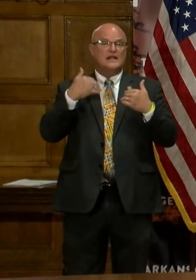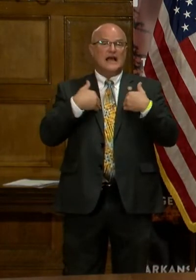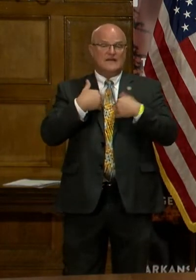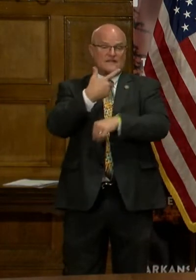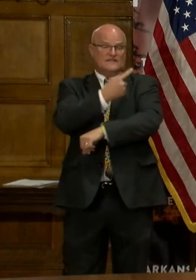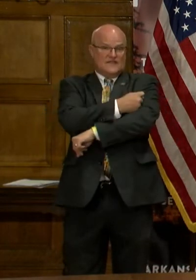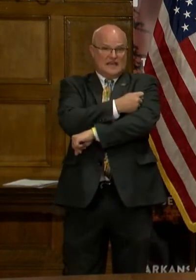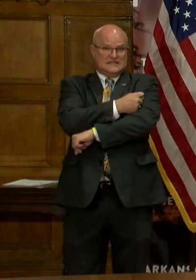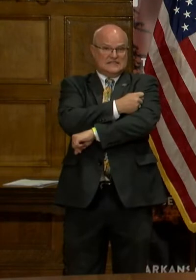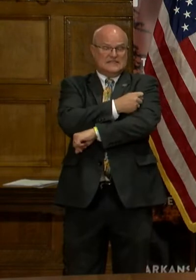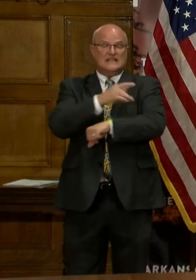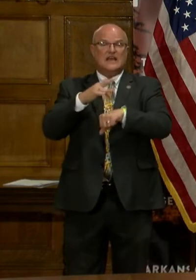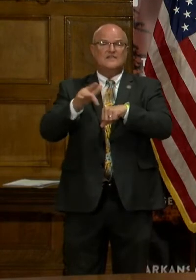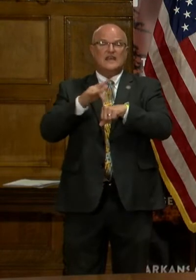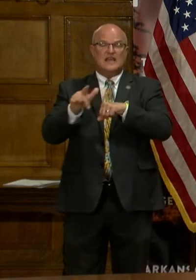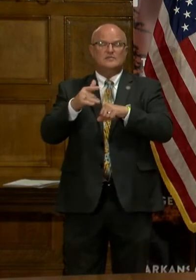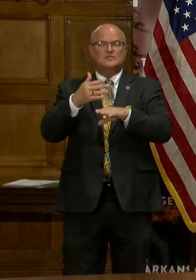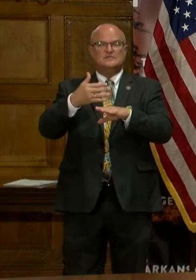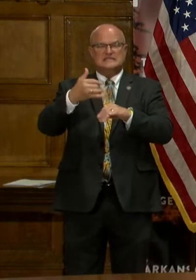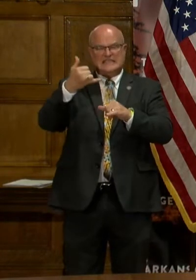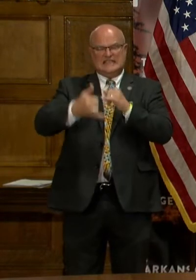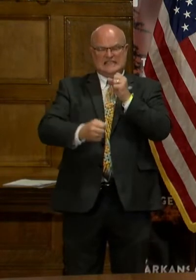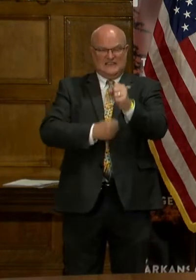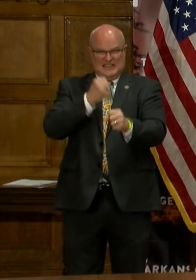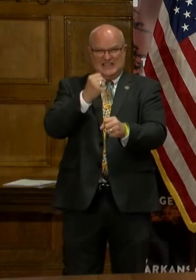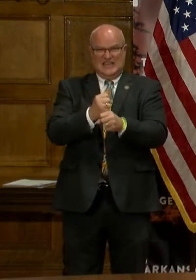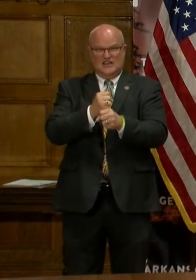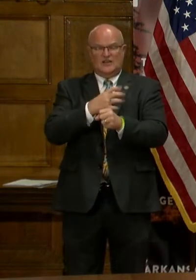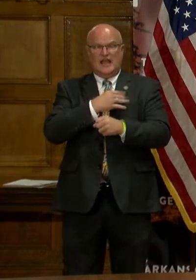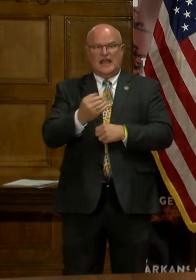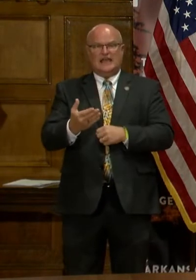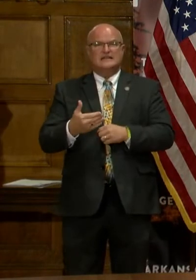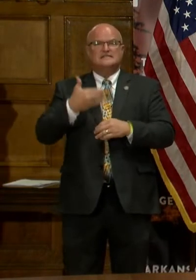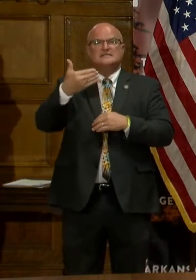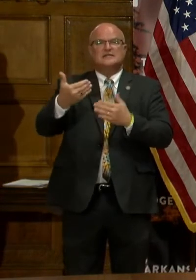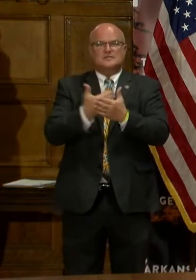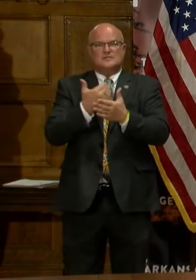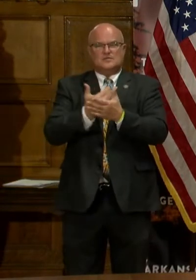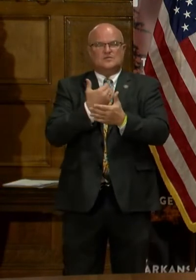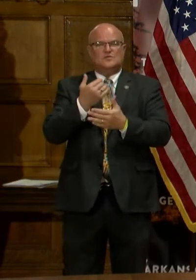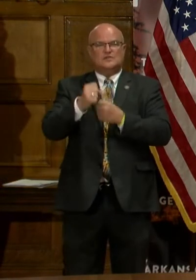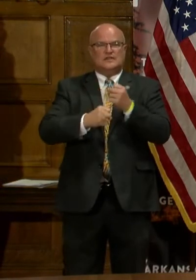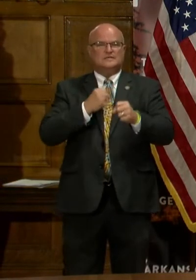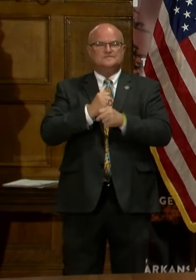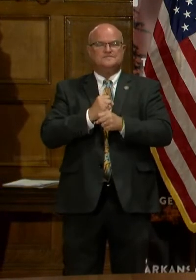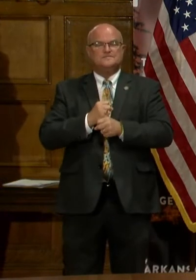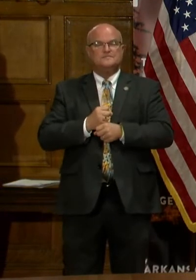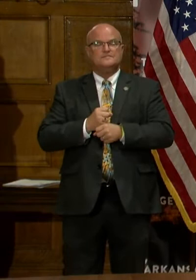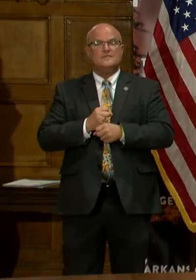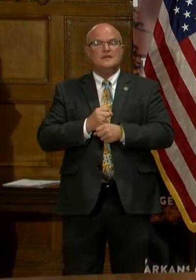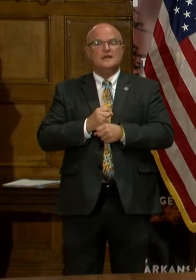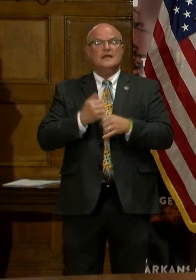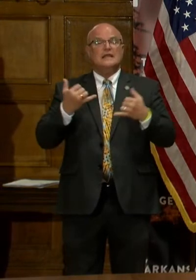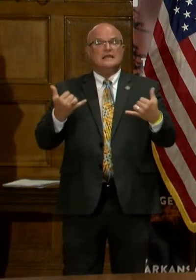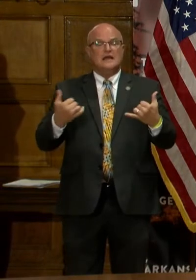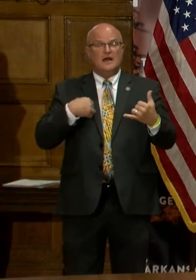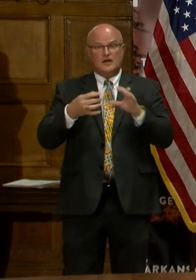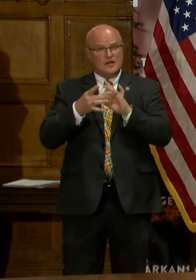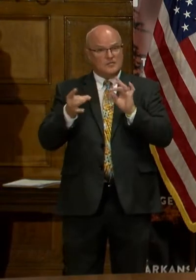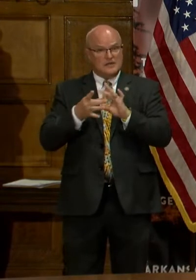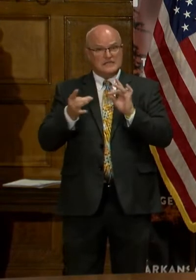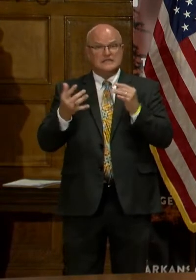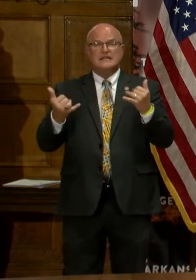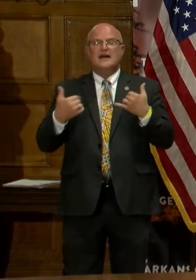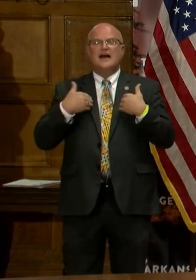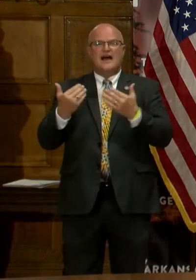a vaccine available towards the end of this year and coming of next. Lastly, I want to mention that there is